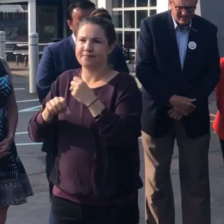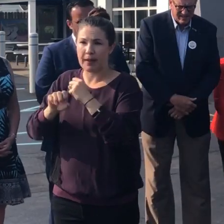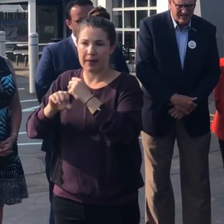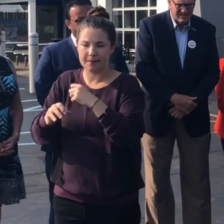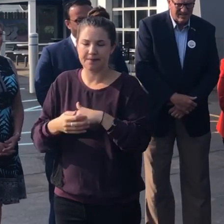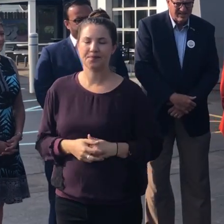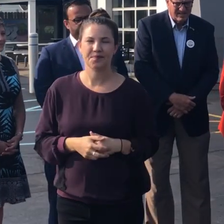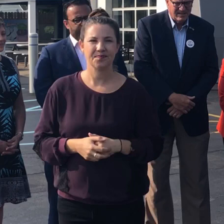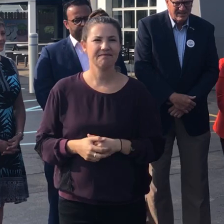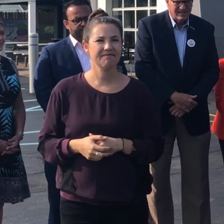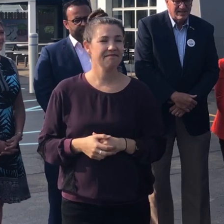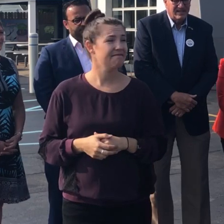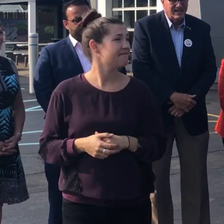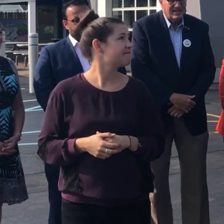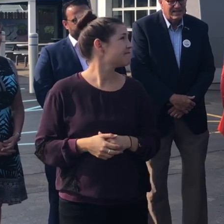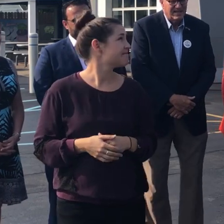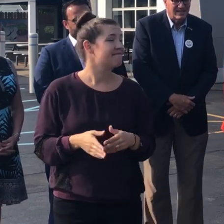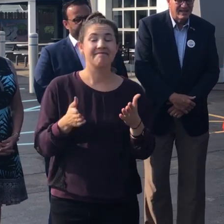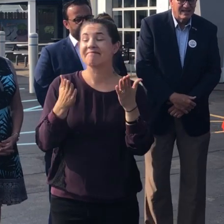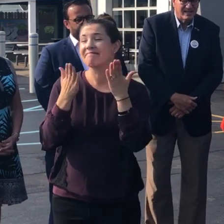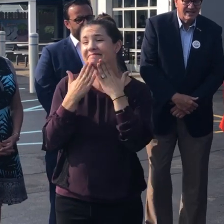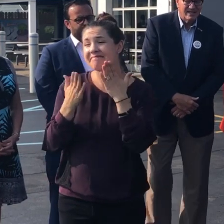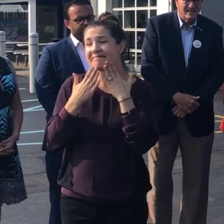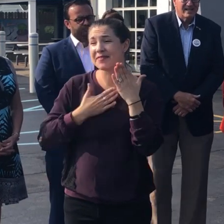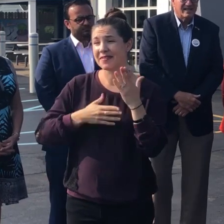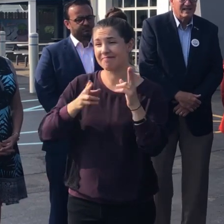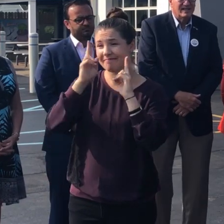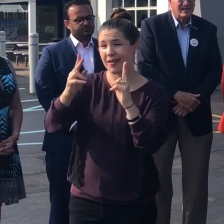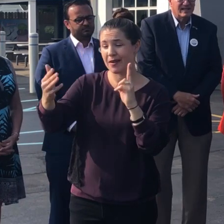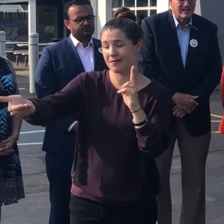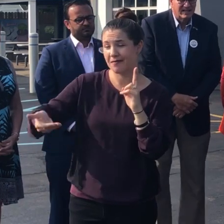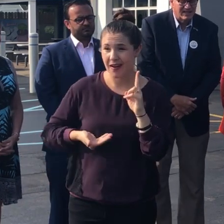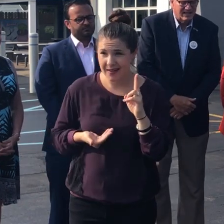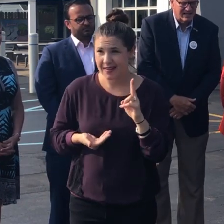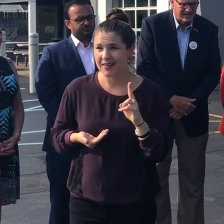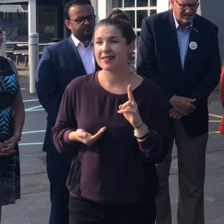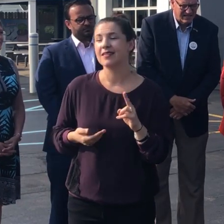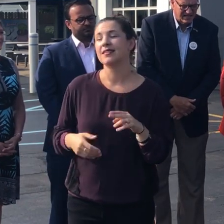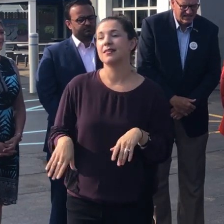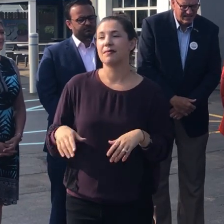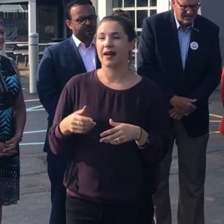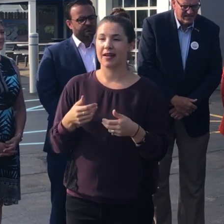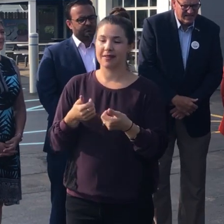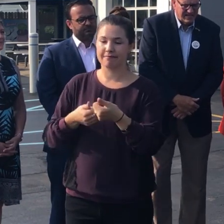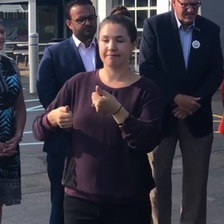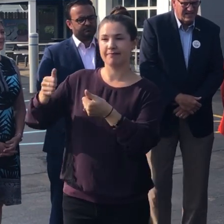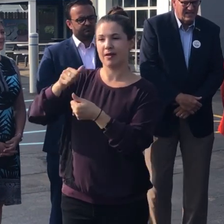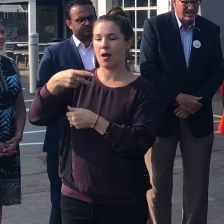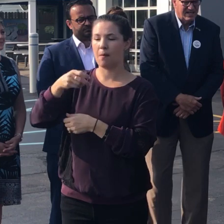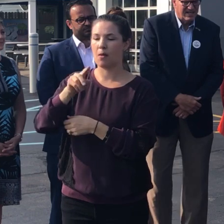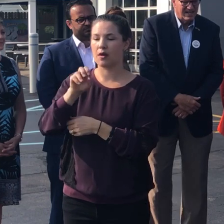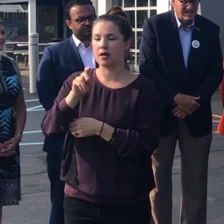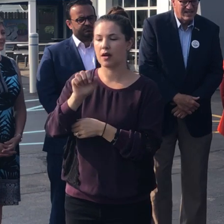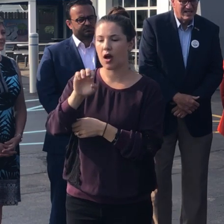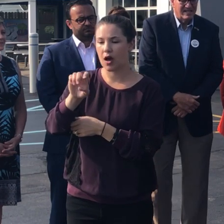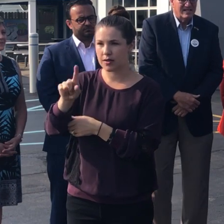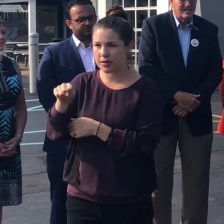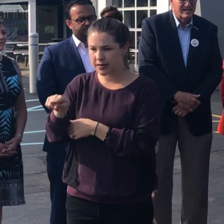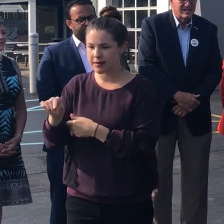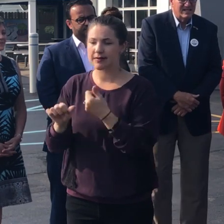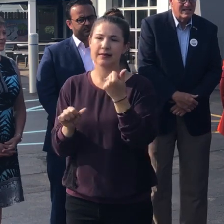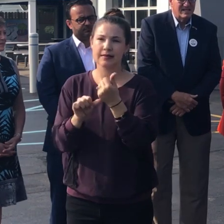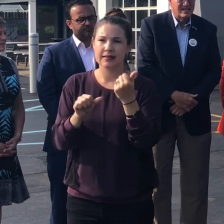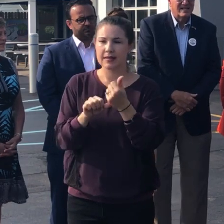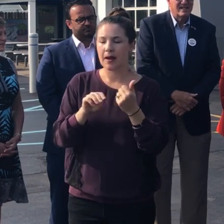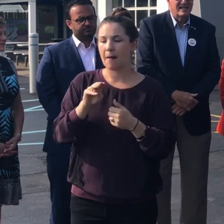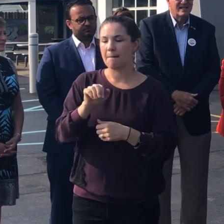Thank you, Maria. It's an honor to be invited back by the County Executive pulling cars and Deputy County Executive Maria White